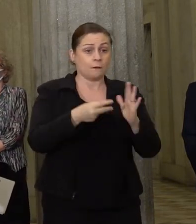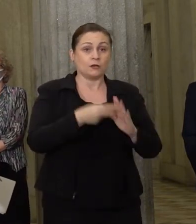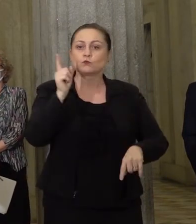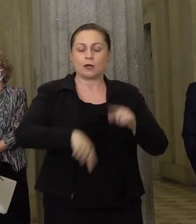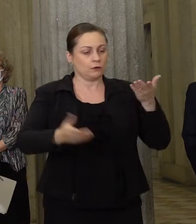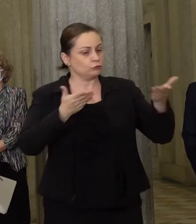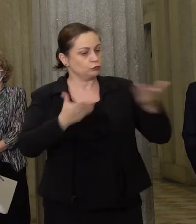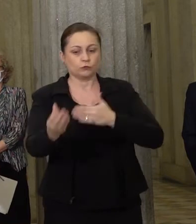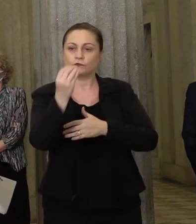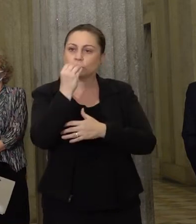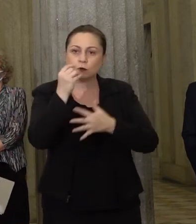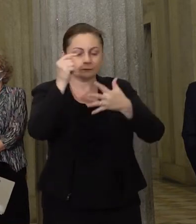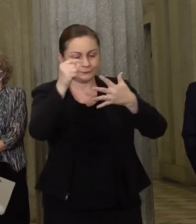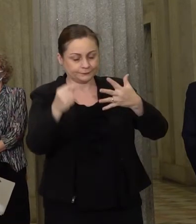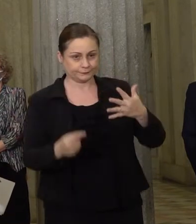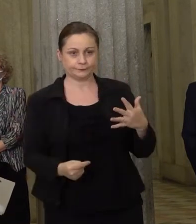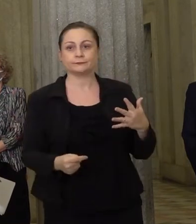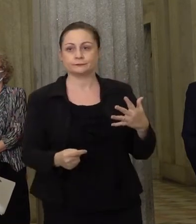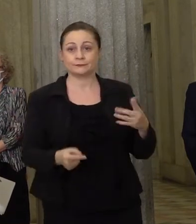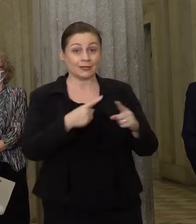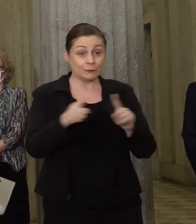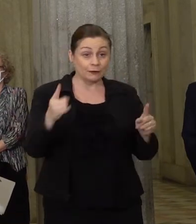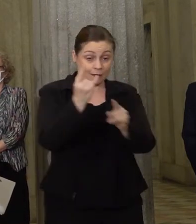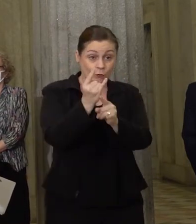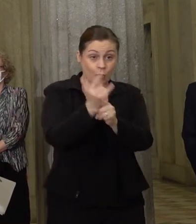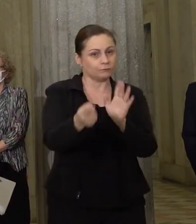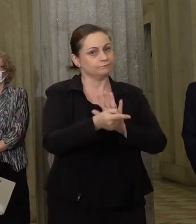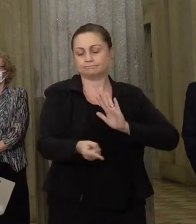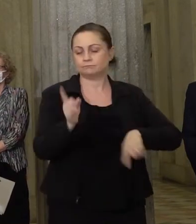serve food or something of the sort, but not alcohol.